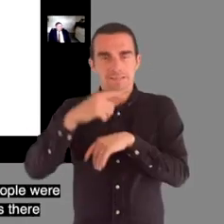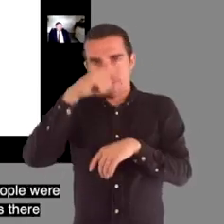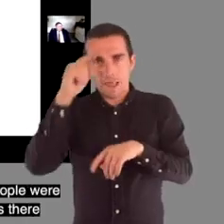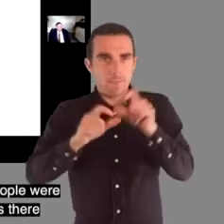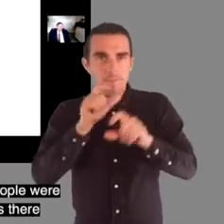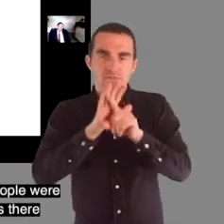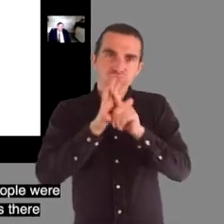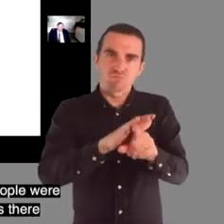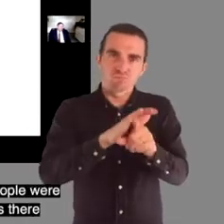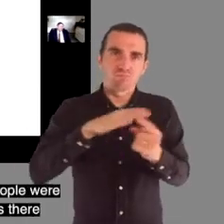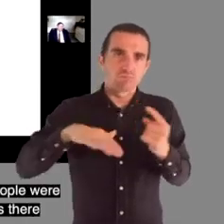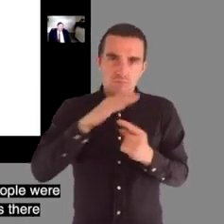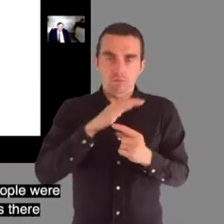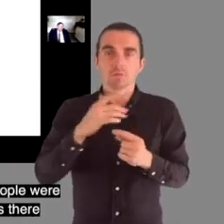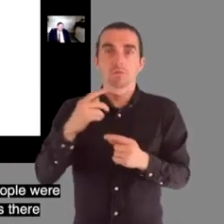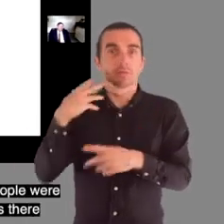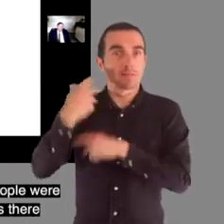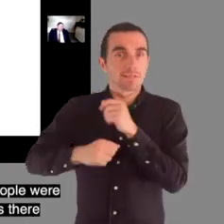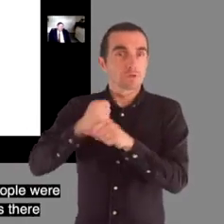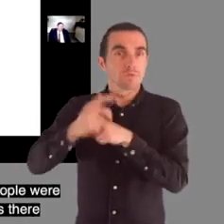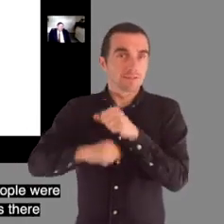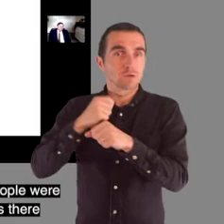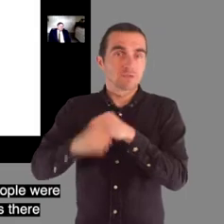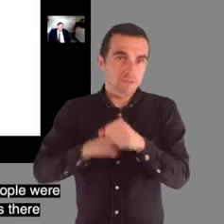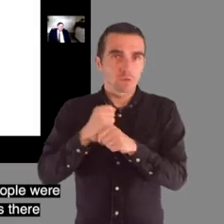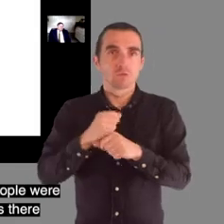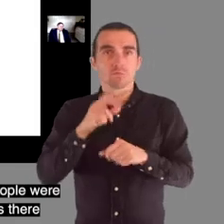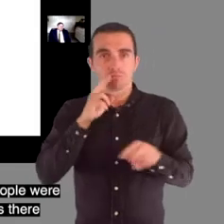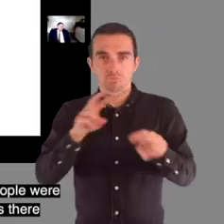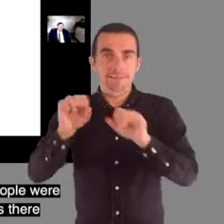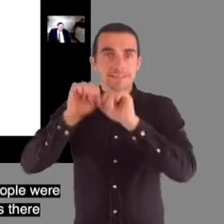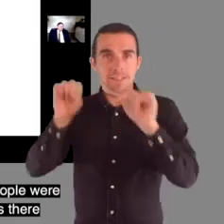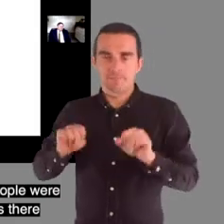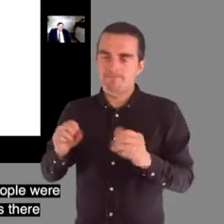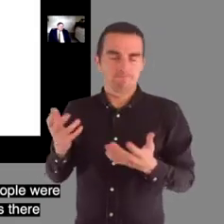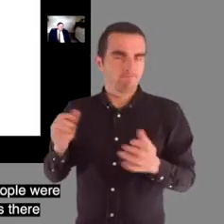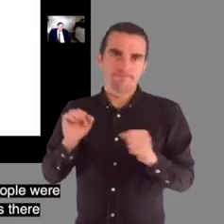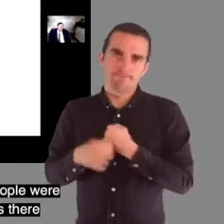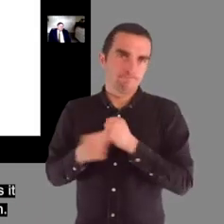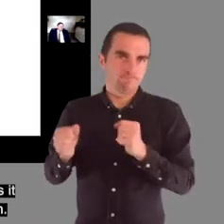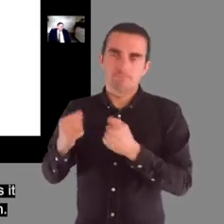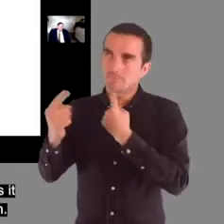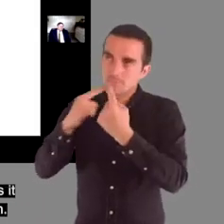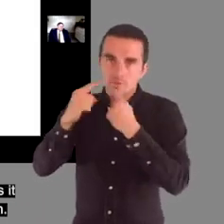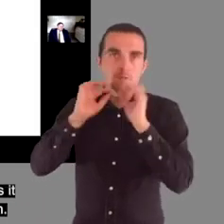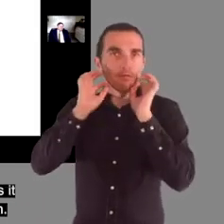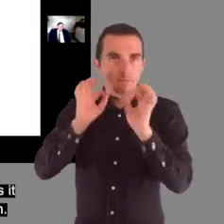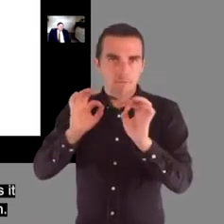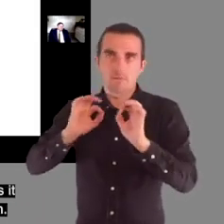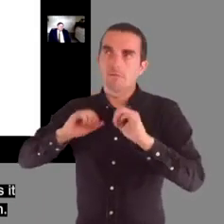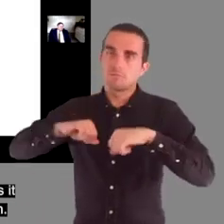years, people were, taken to and fro. So there was